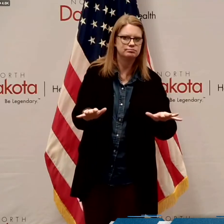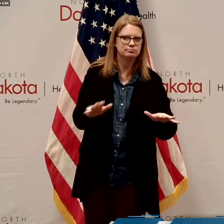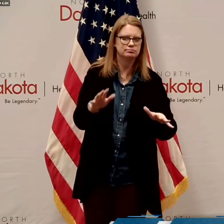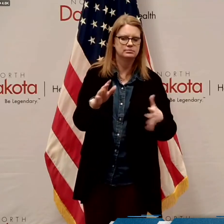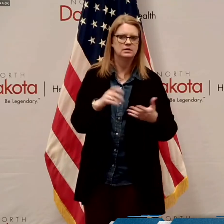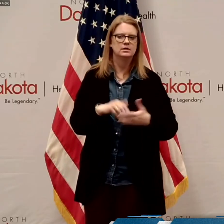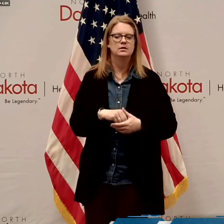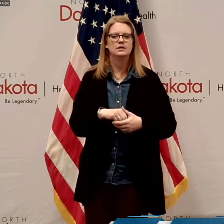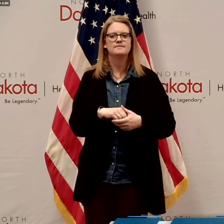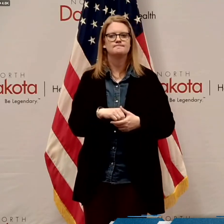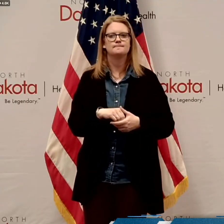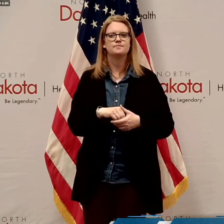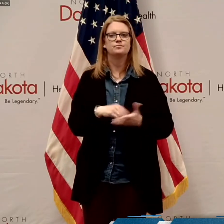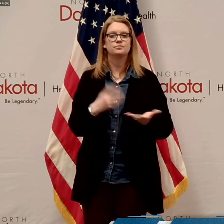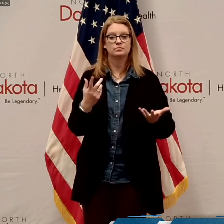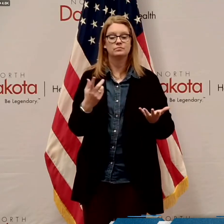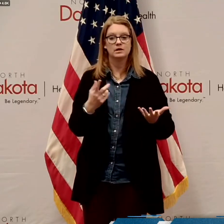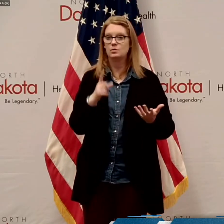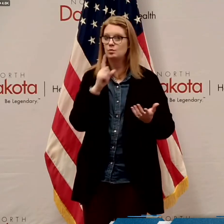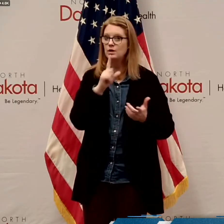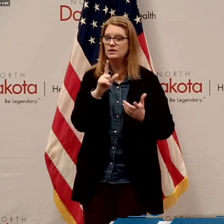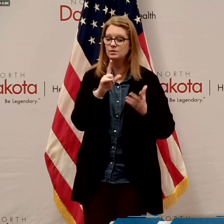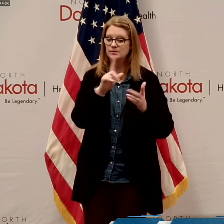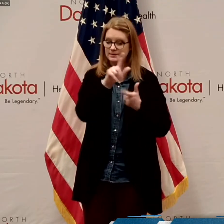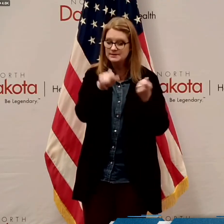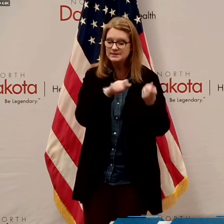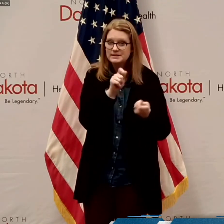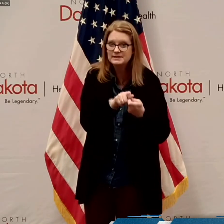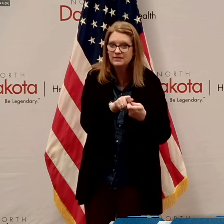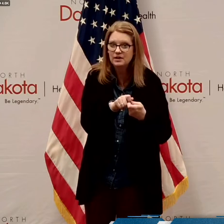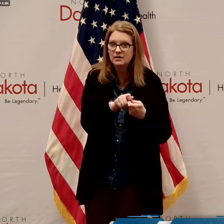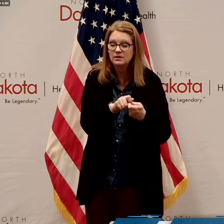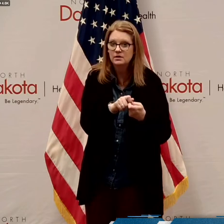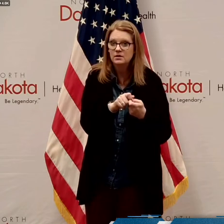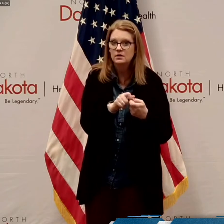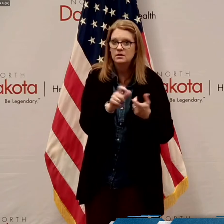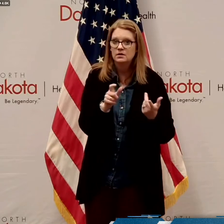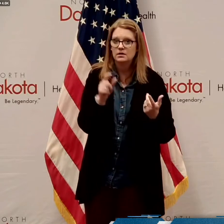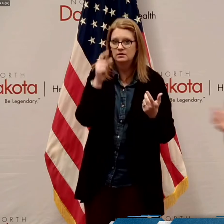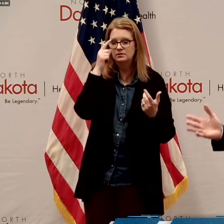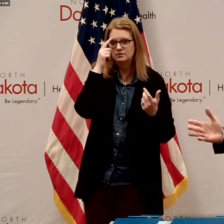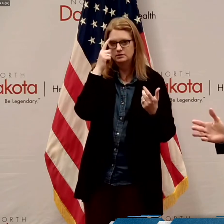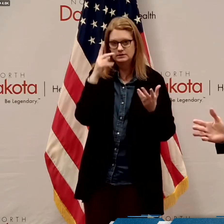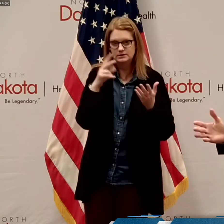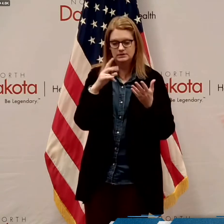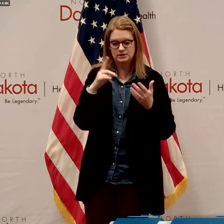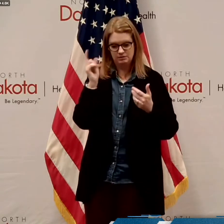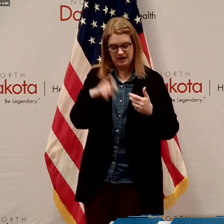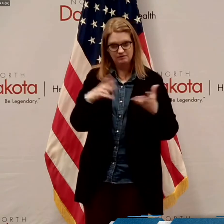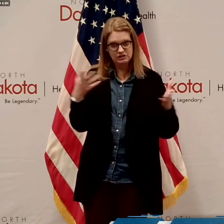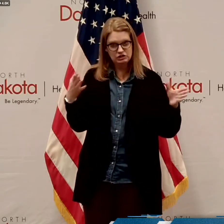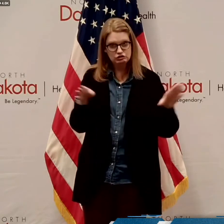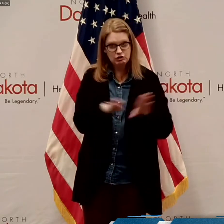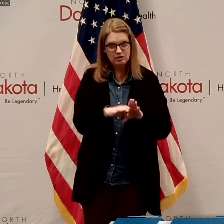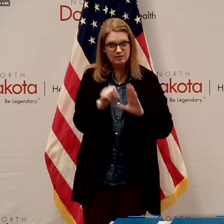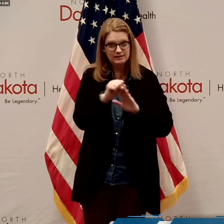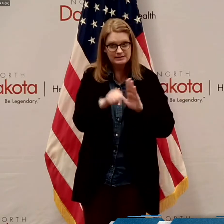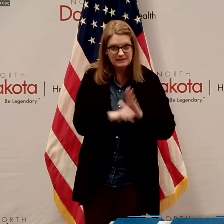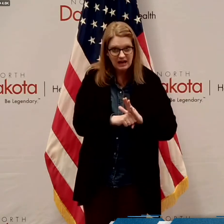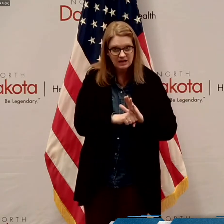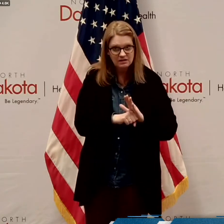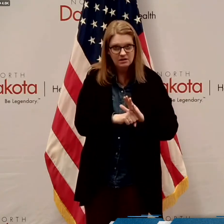contact, and again did it in a targeted fashion. We realized we didn't have to shut down the whole state to achieve the reduction